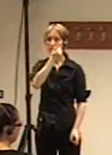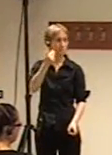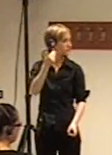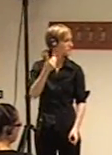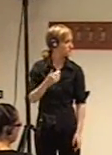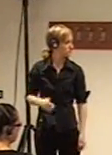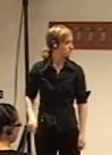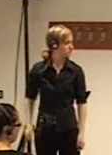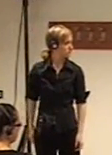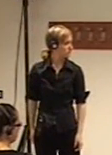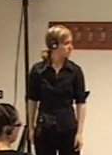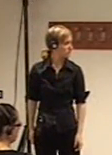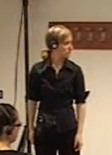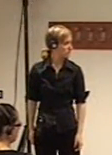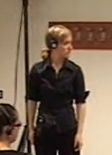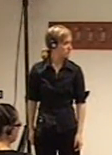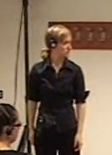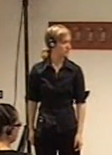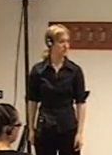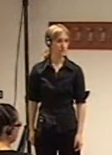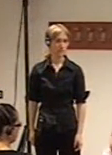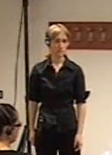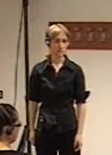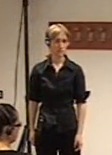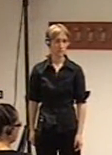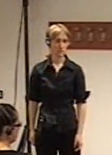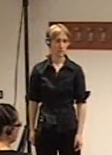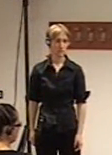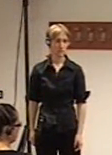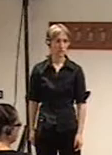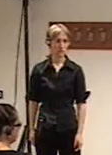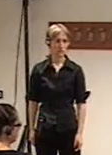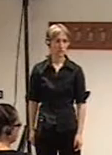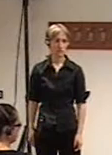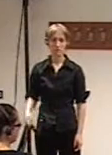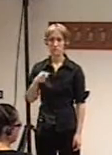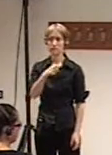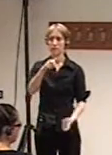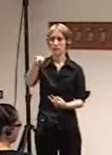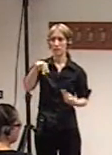Good afternoon. Good afternoon. Is it working? Can you hear?